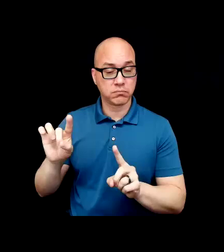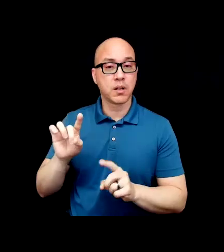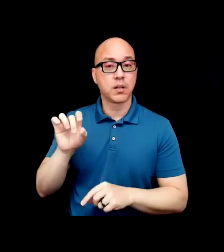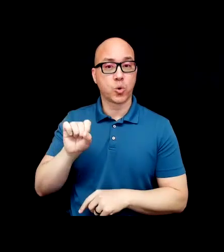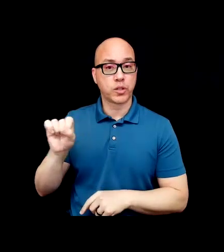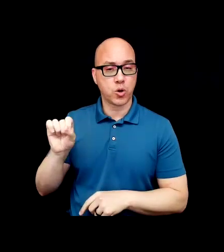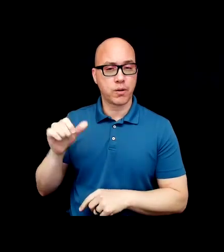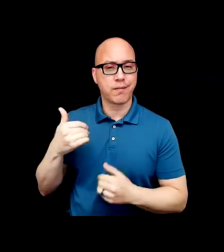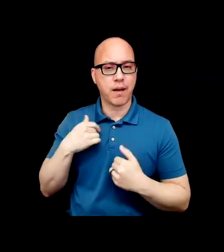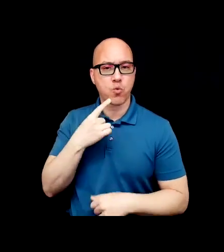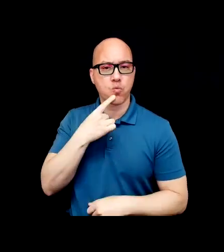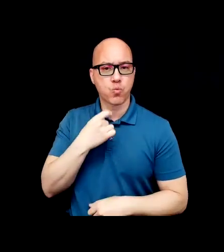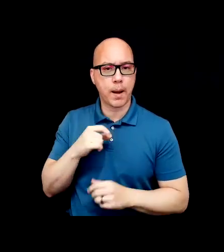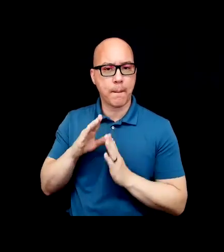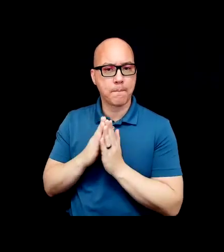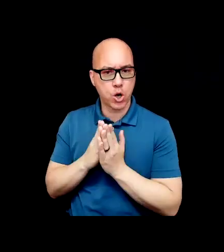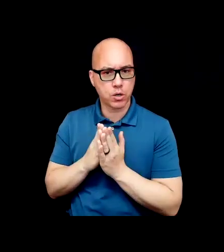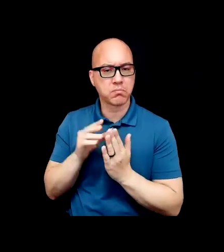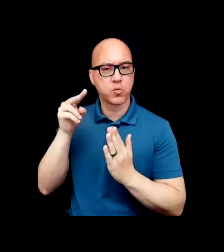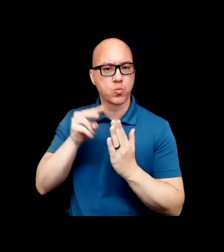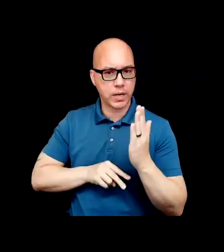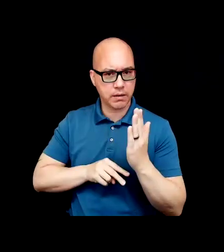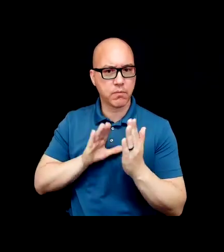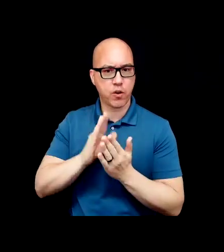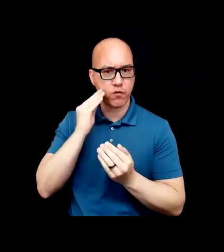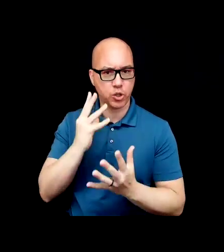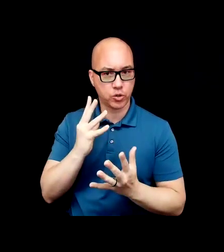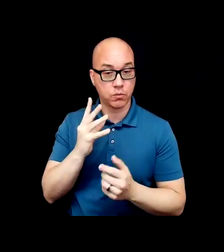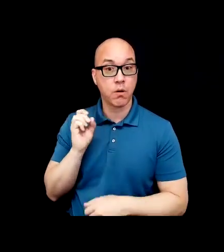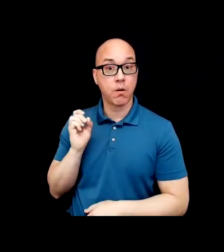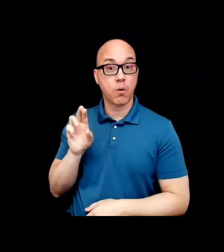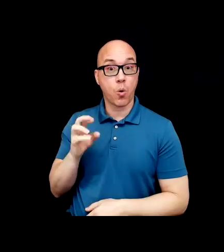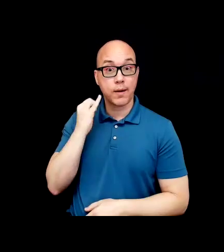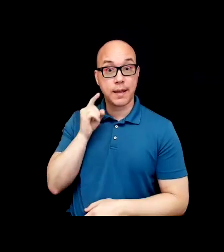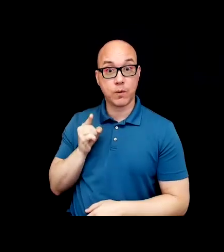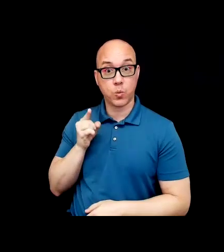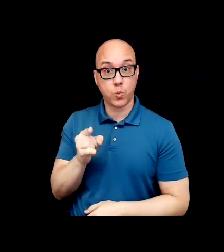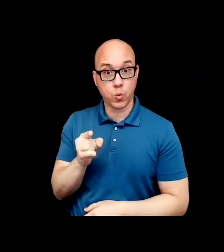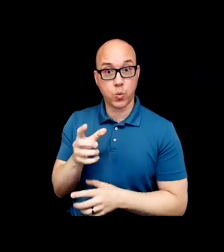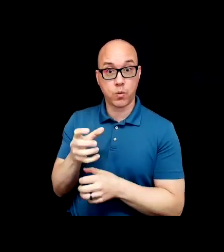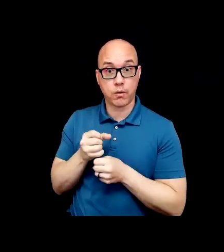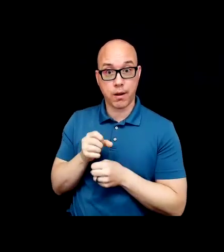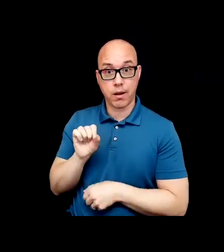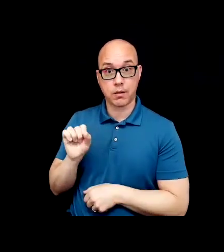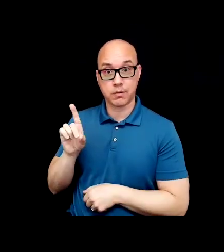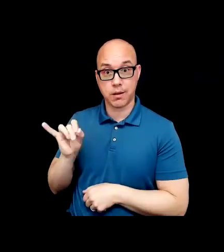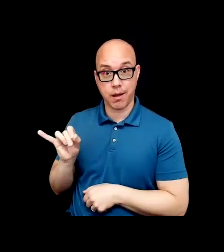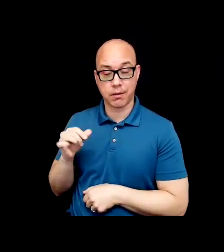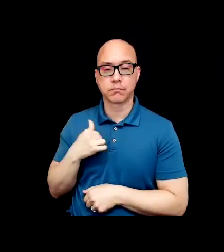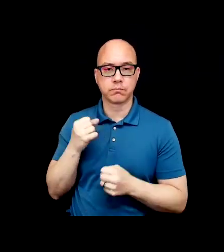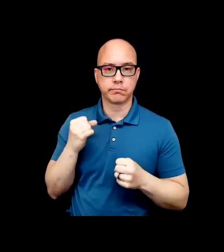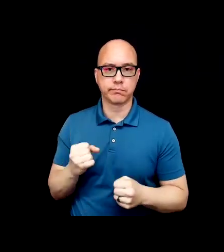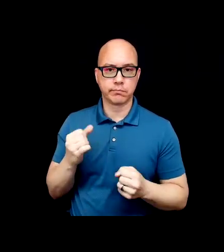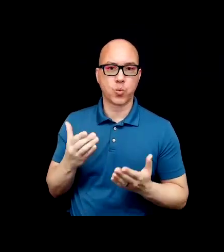Book. Or if you're the person who's receiving SSDI, I highly recommend you